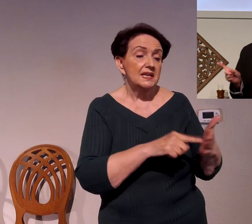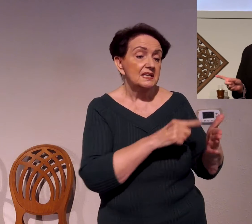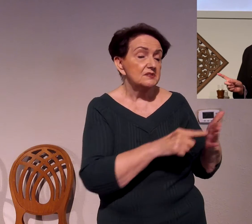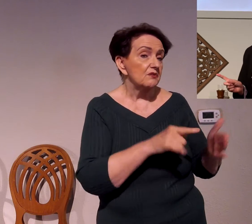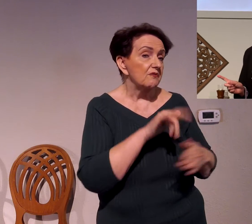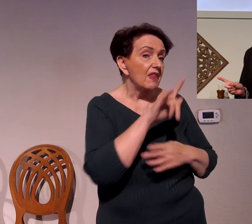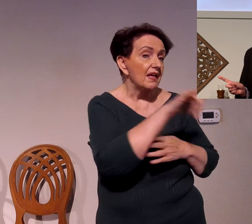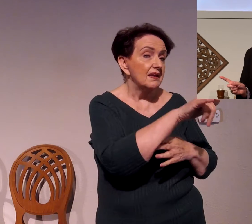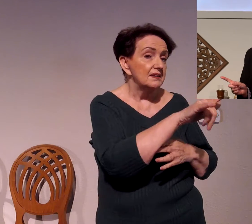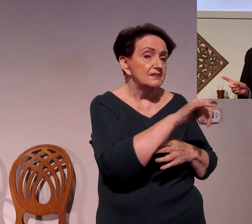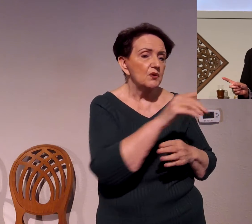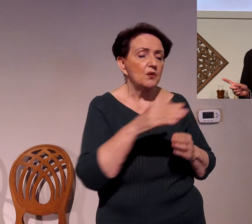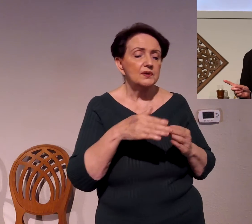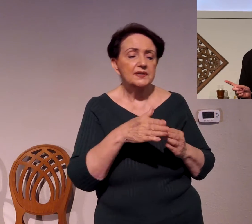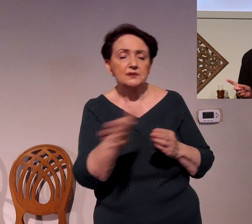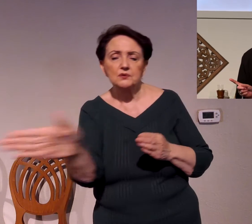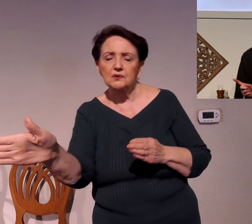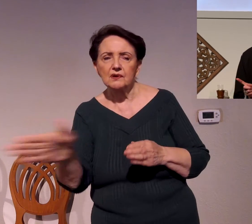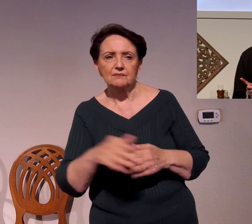or detours.